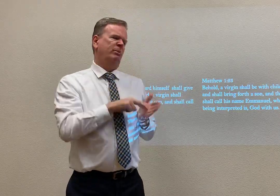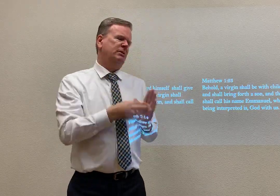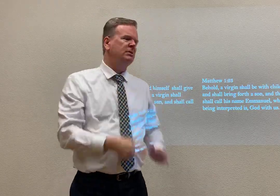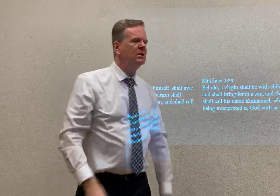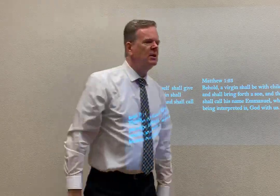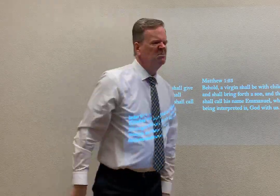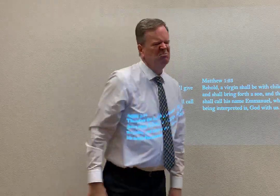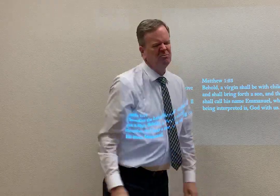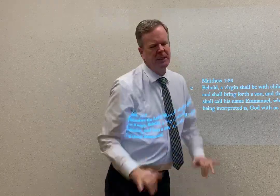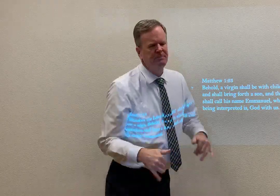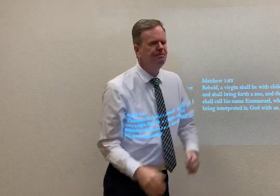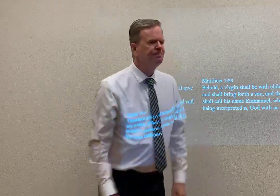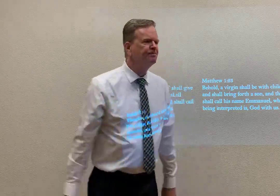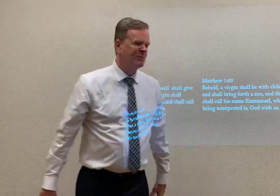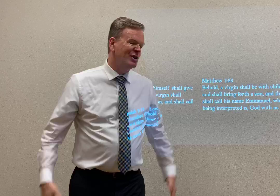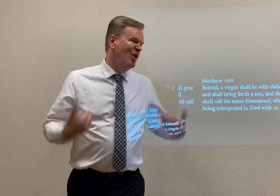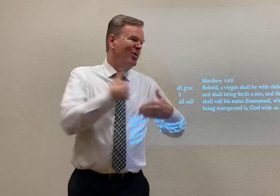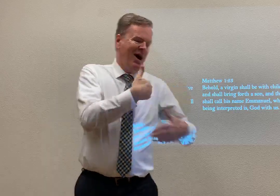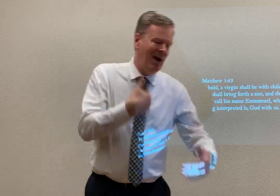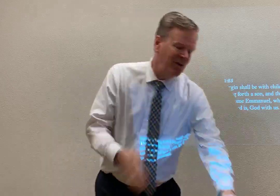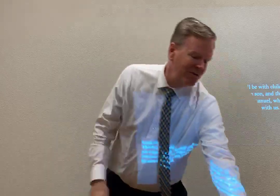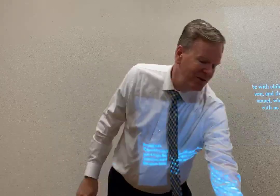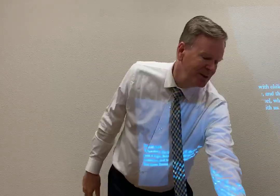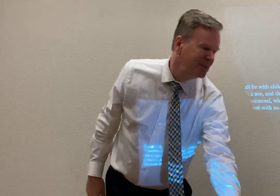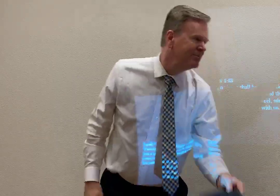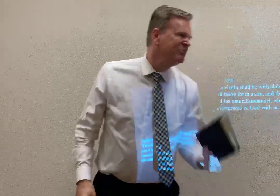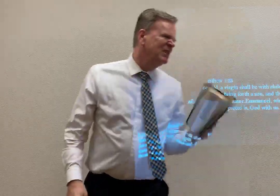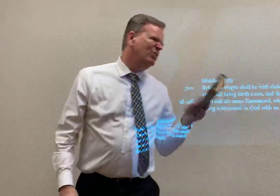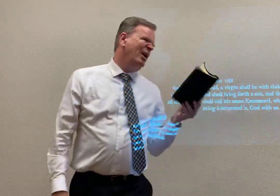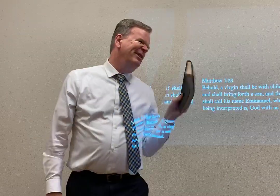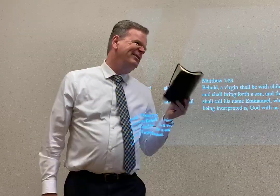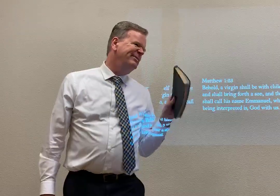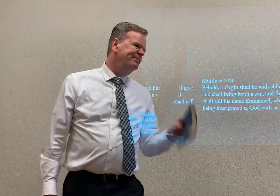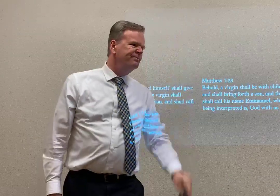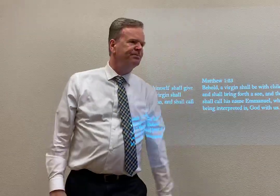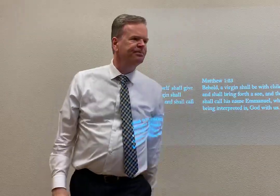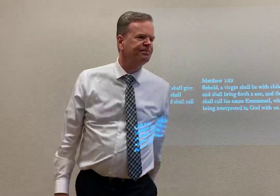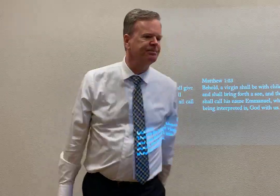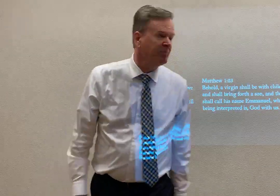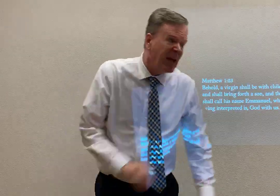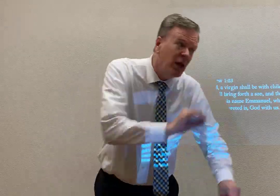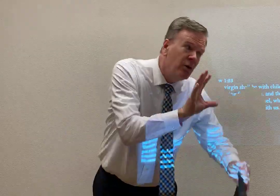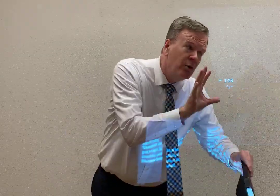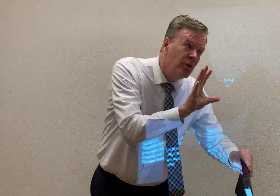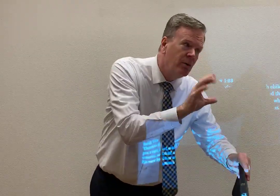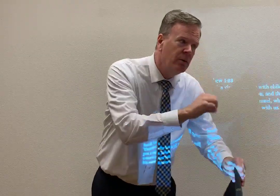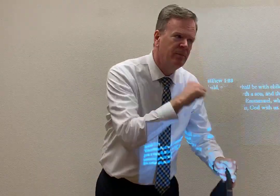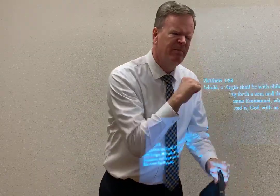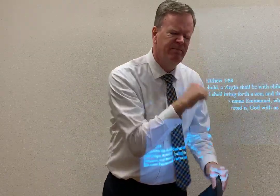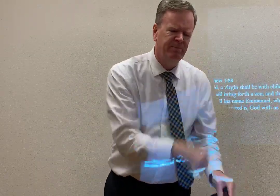from its original language into English. That's what you're referring to. Yes, that's why we have our Bibles in English. Is that clear?